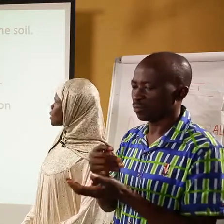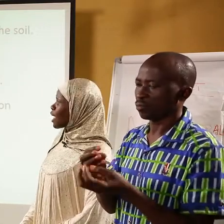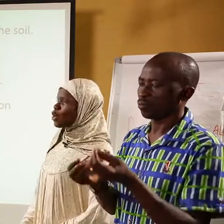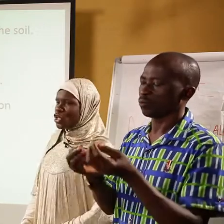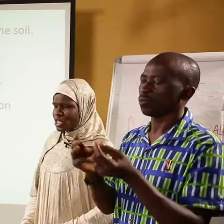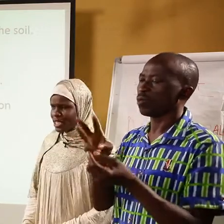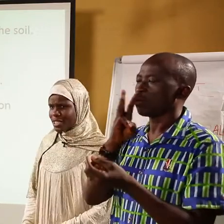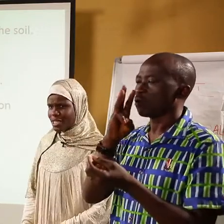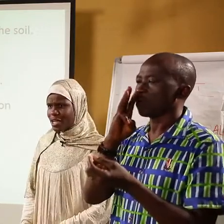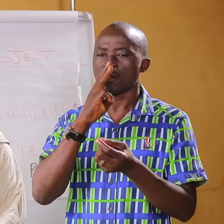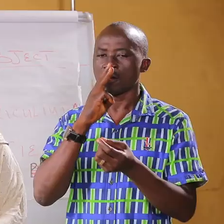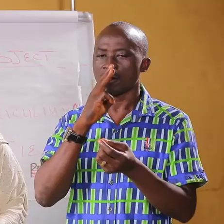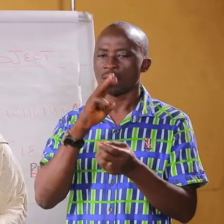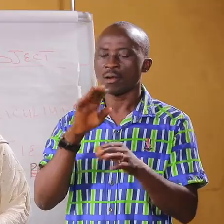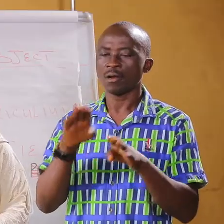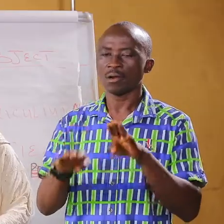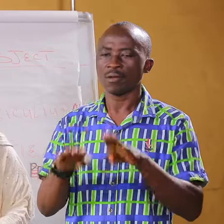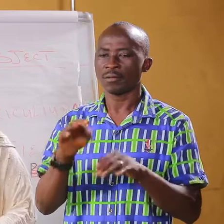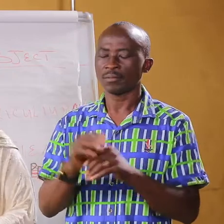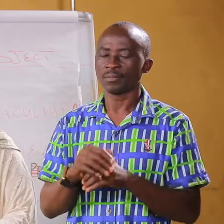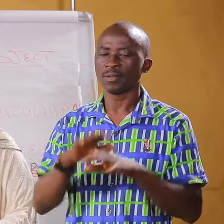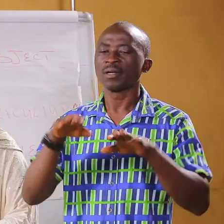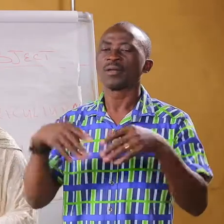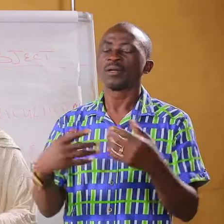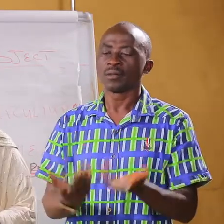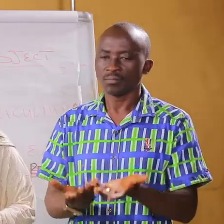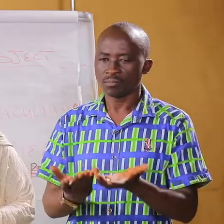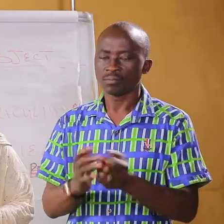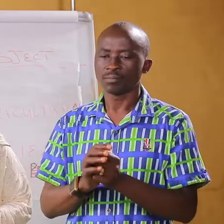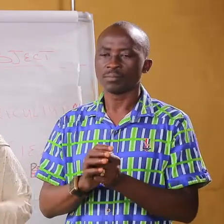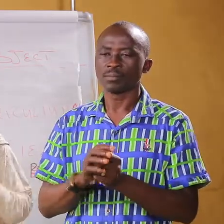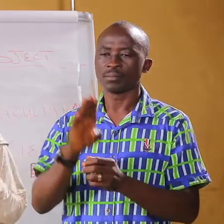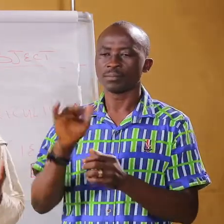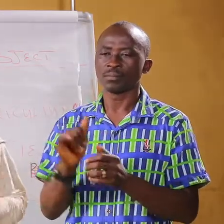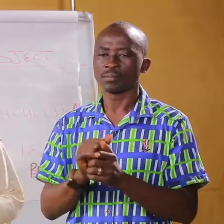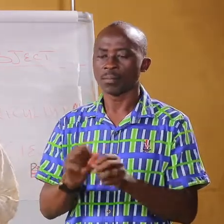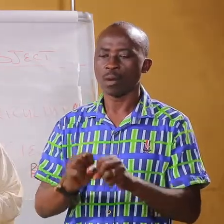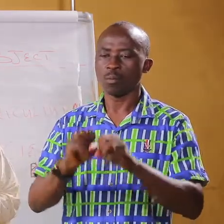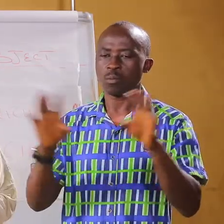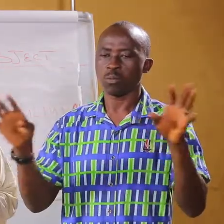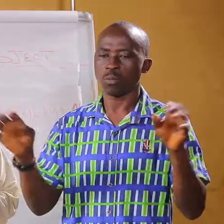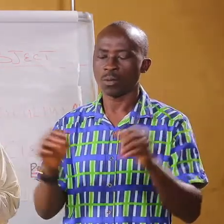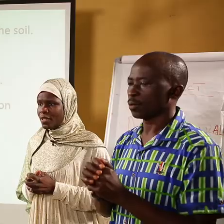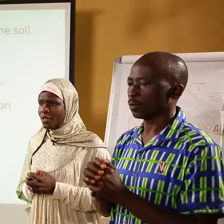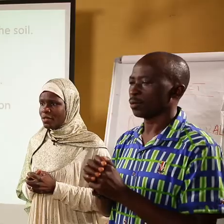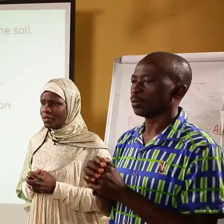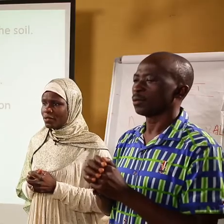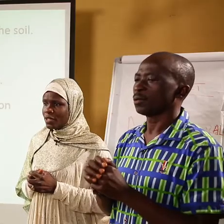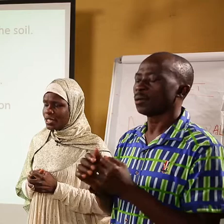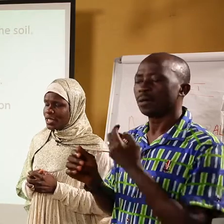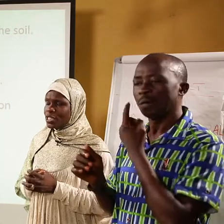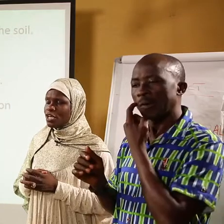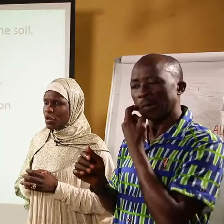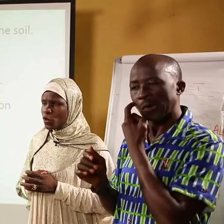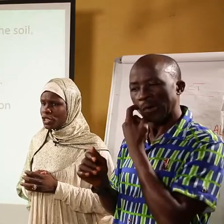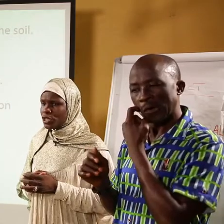soil water content. How does it reduce this soil water content? By what? By evaporation.